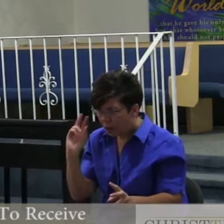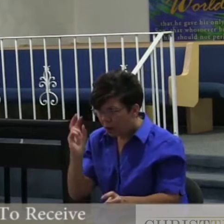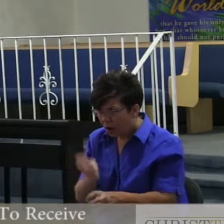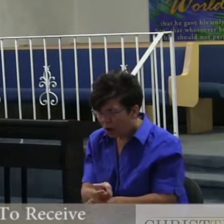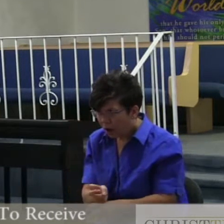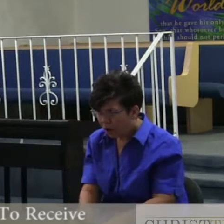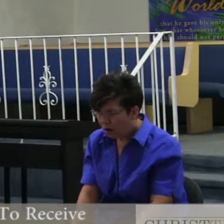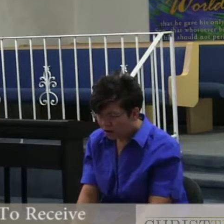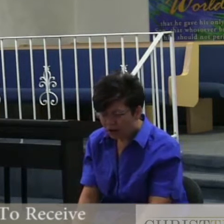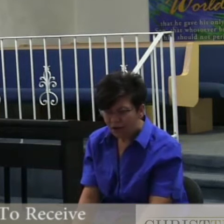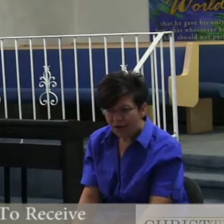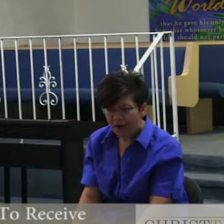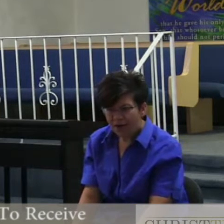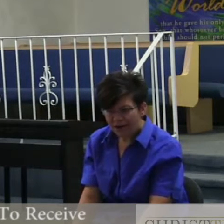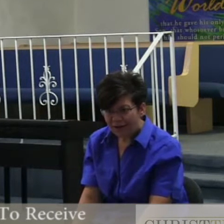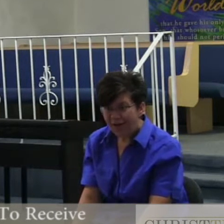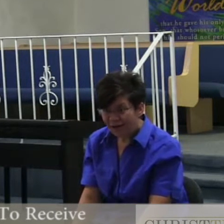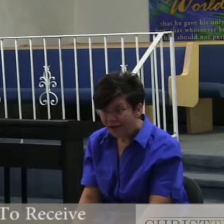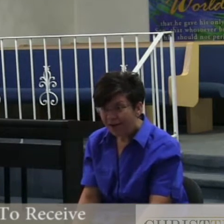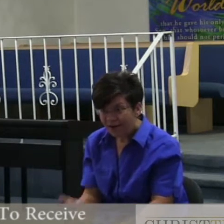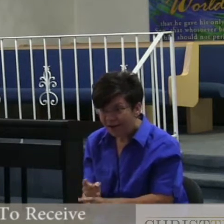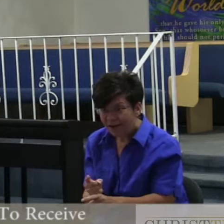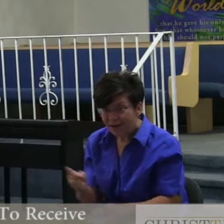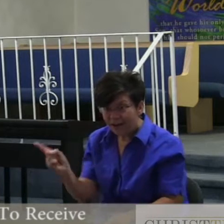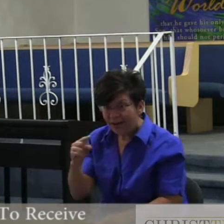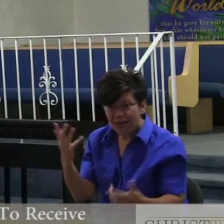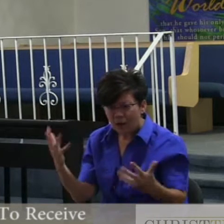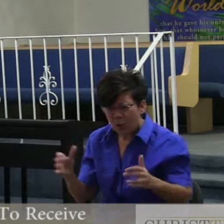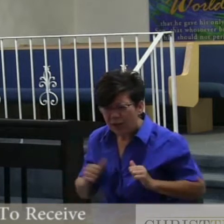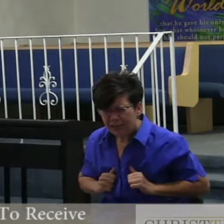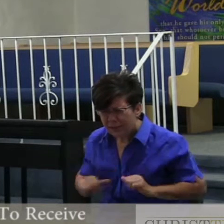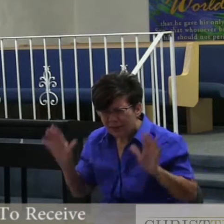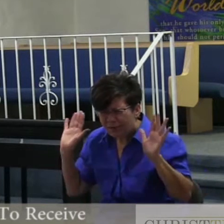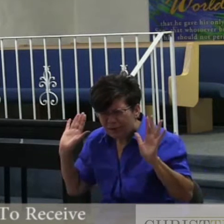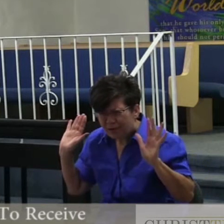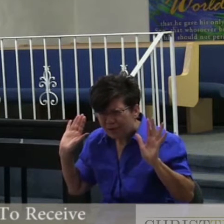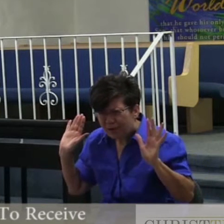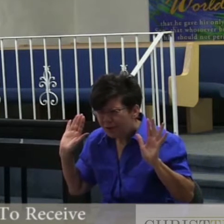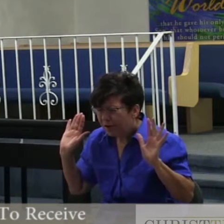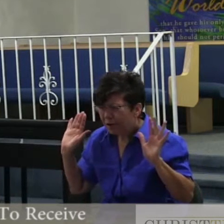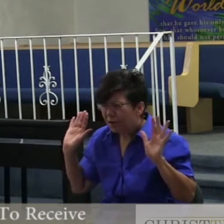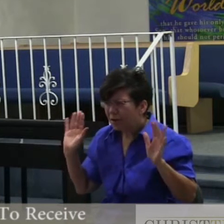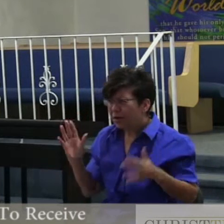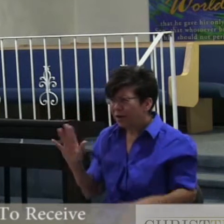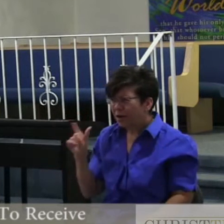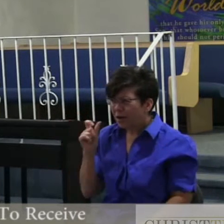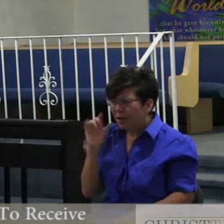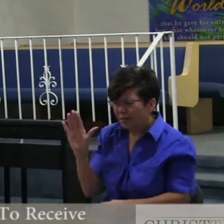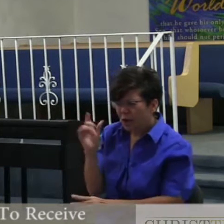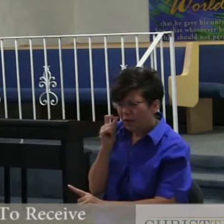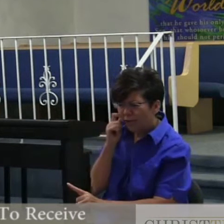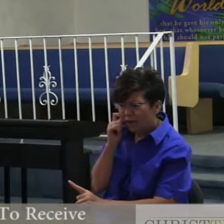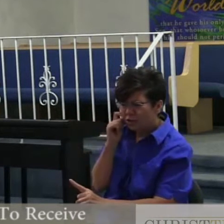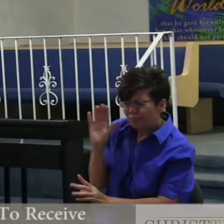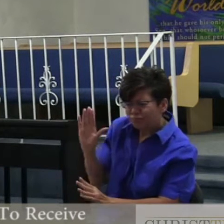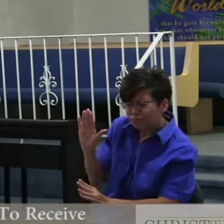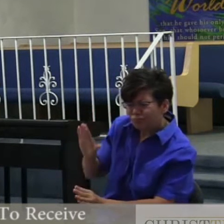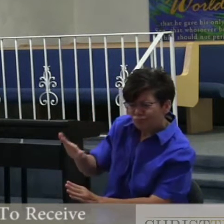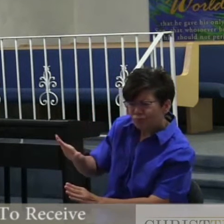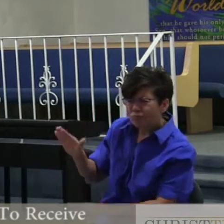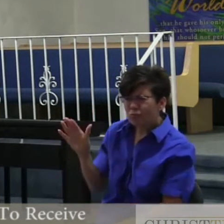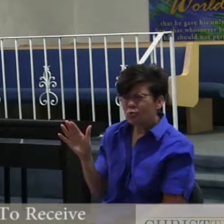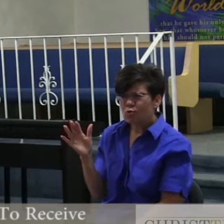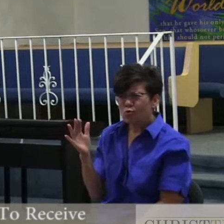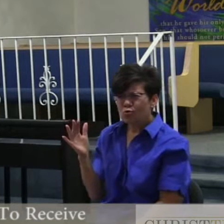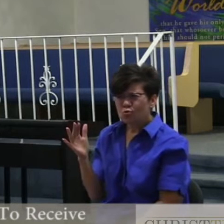be, right? They don't want to sacrifice their flesh for God. Why